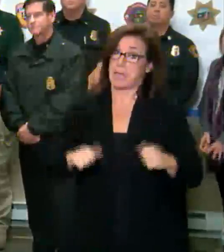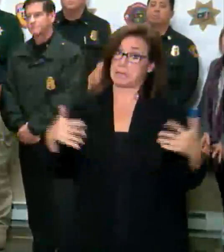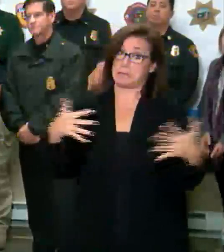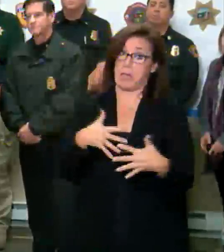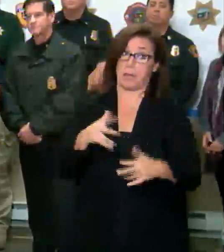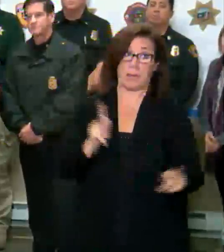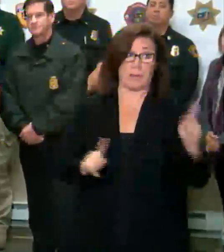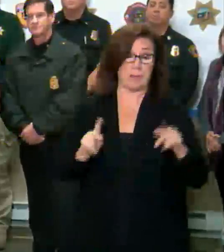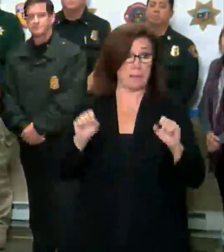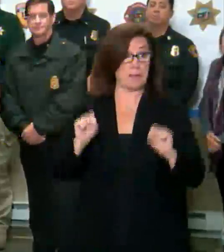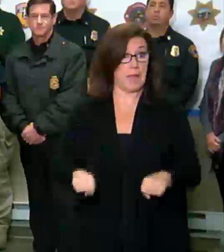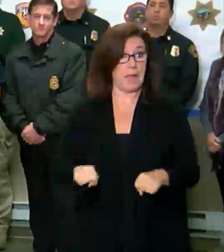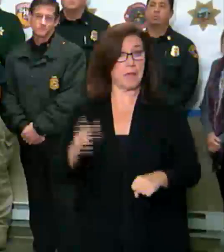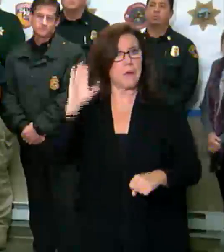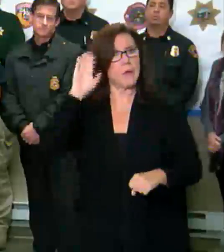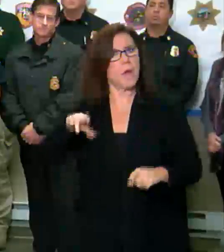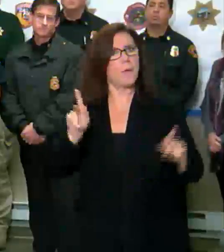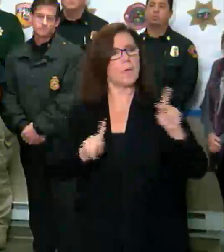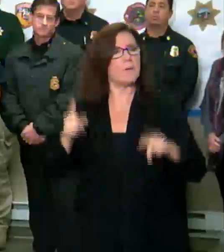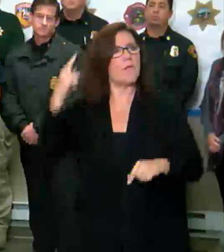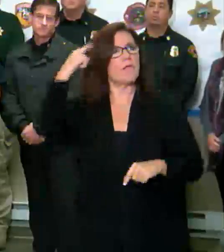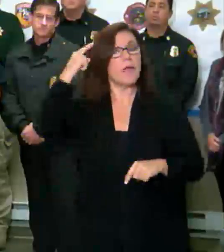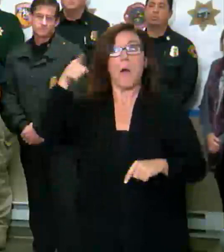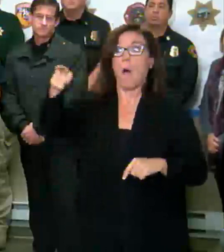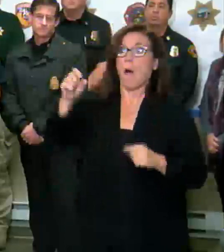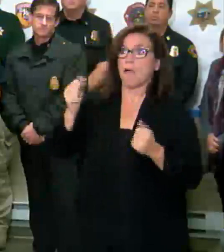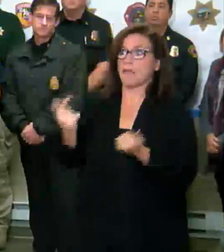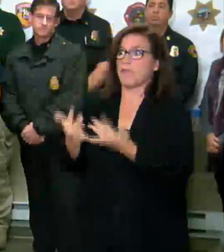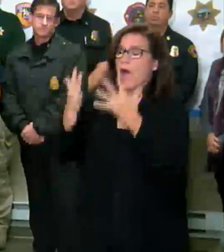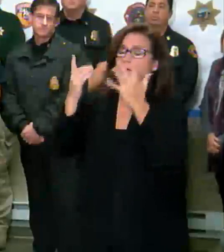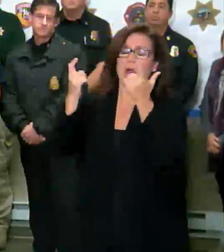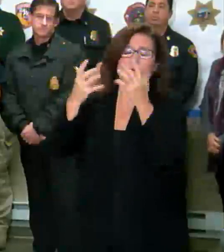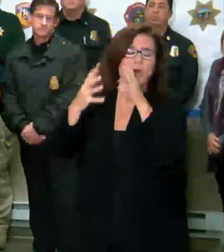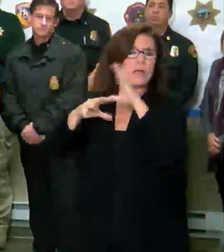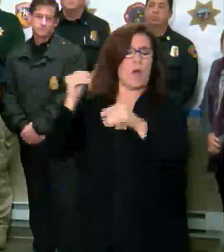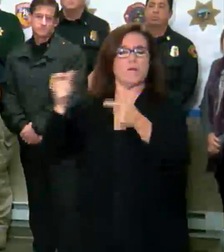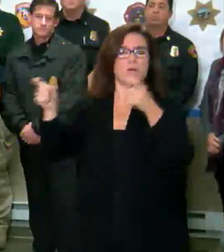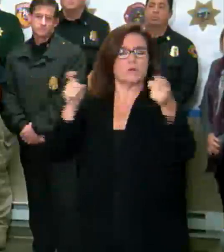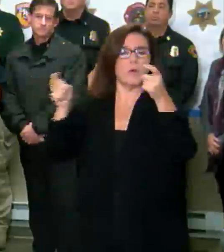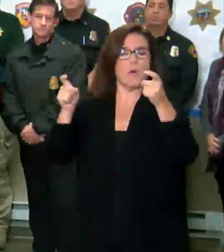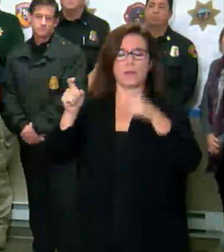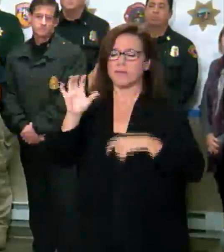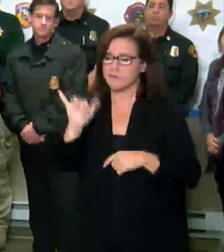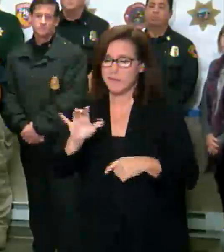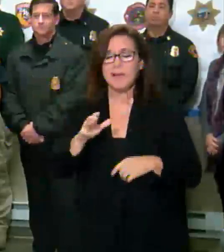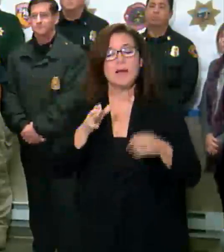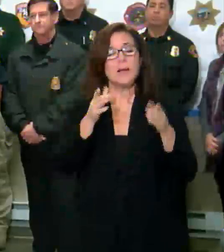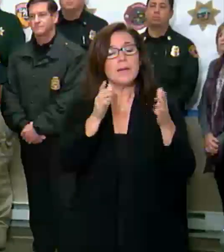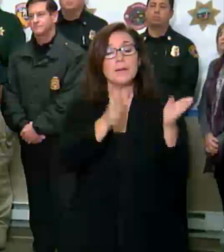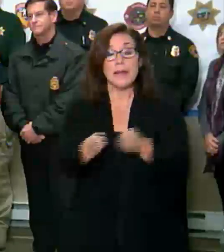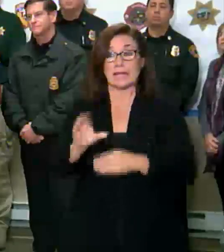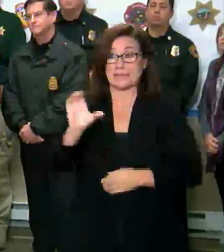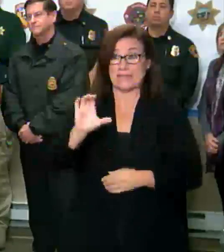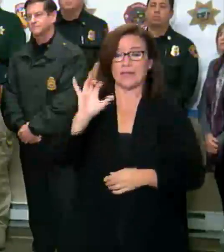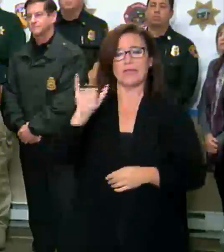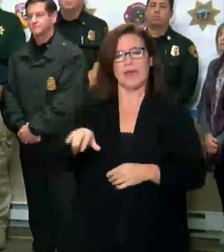they think it's the fire doing something and it's not us. Plan C is a large firing operation that would be